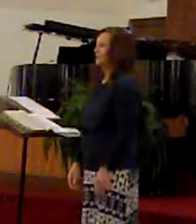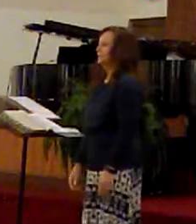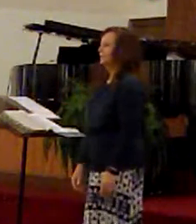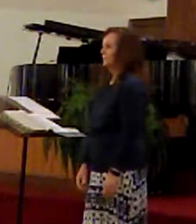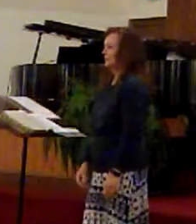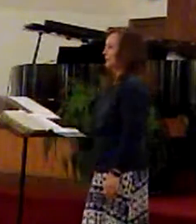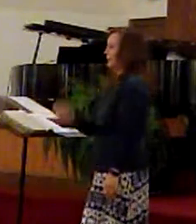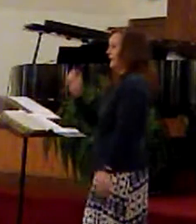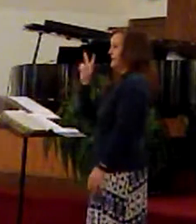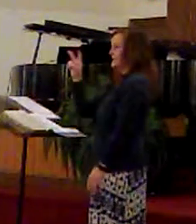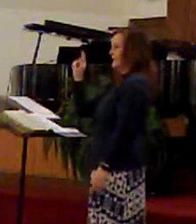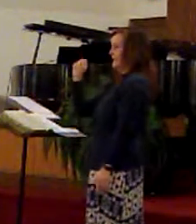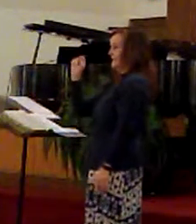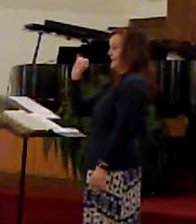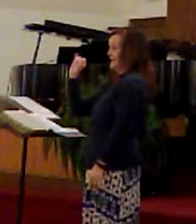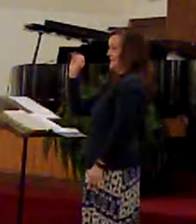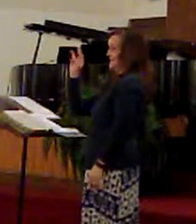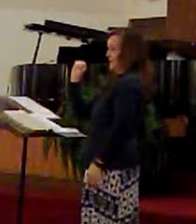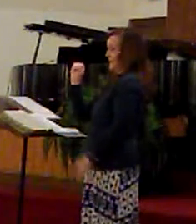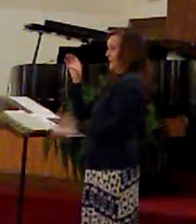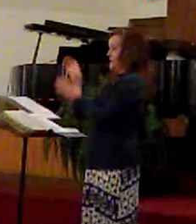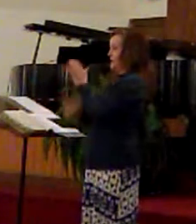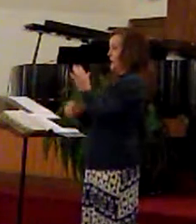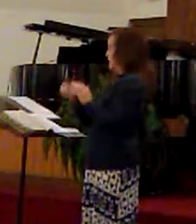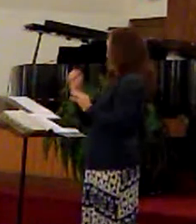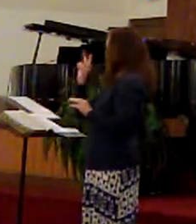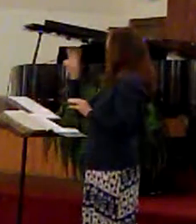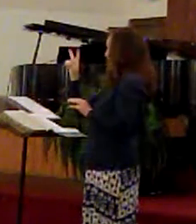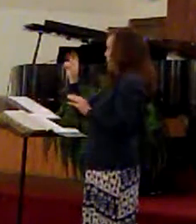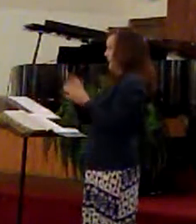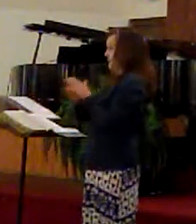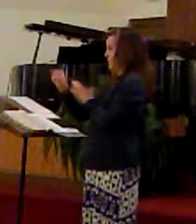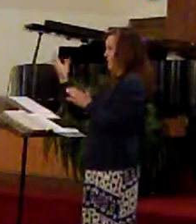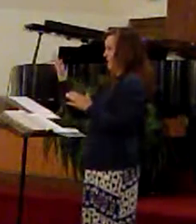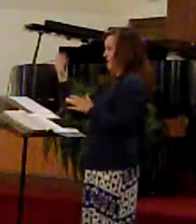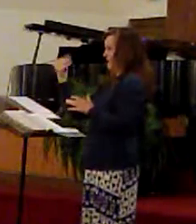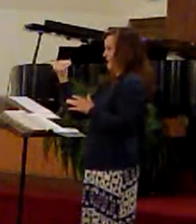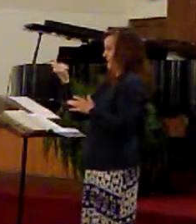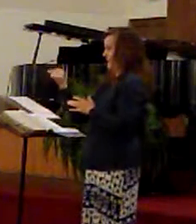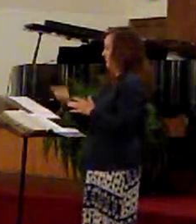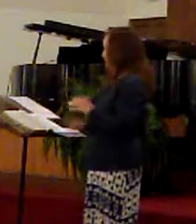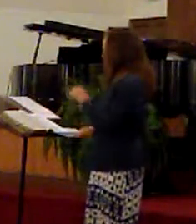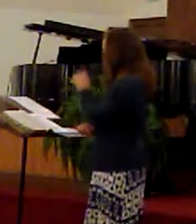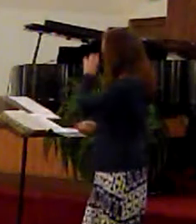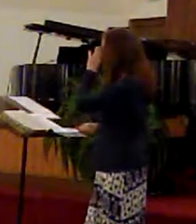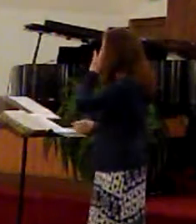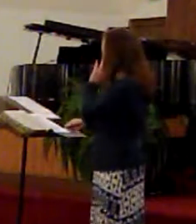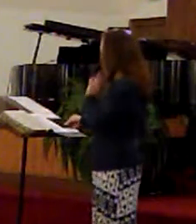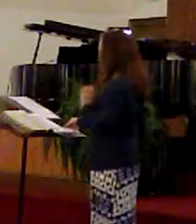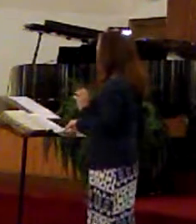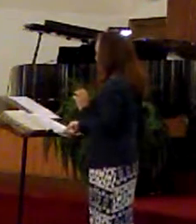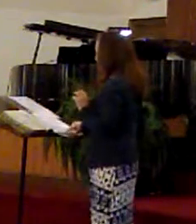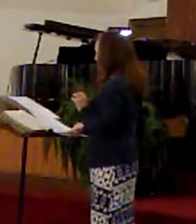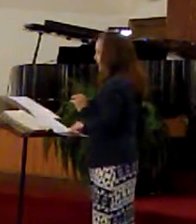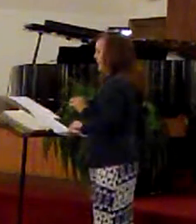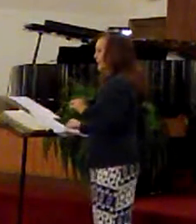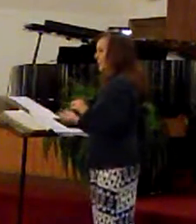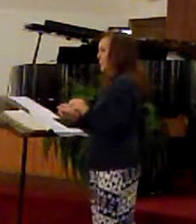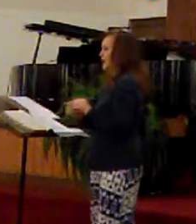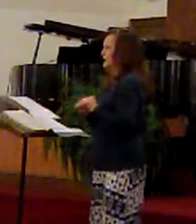Yeah. 2 Timothy chapter 2, verse 15. This is what we started this study tonight, or last week,